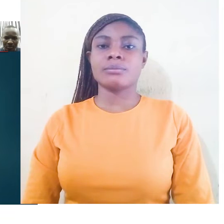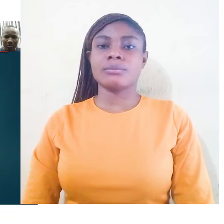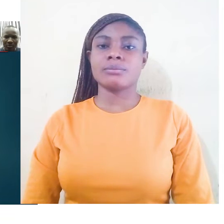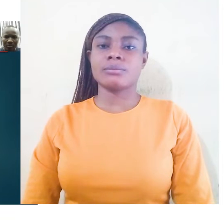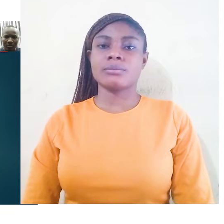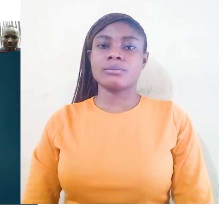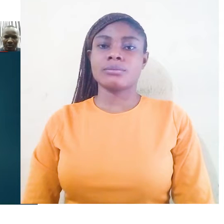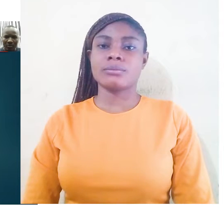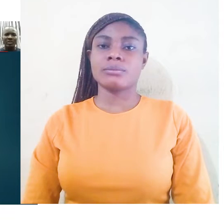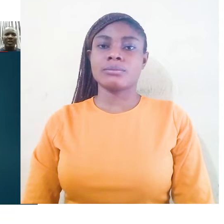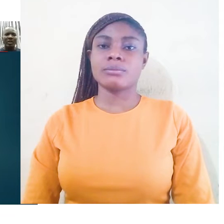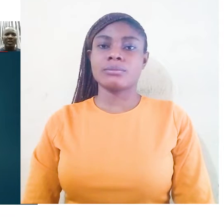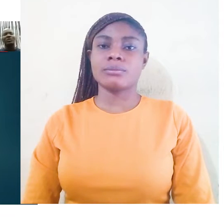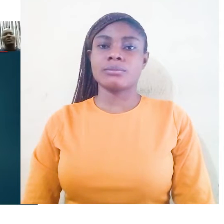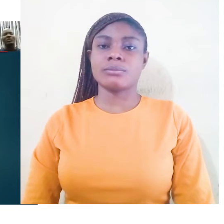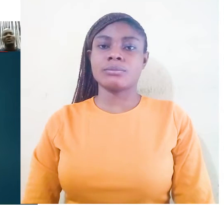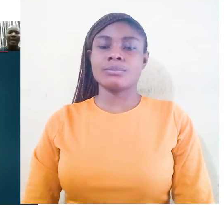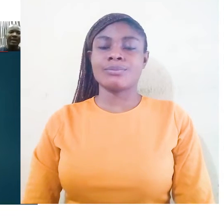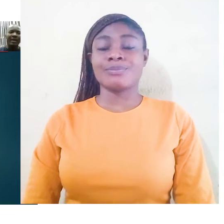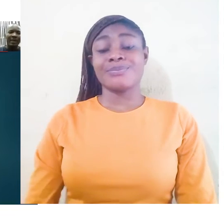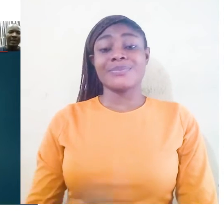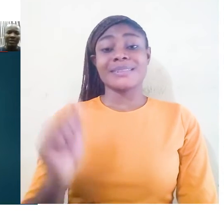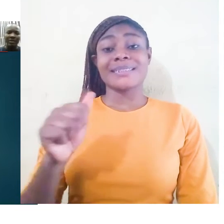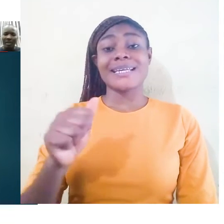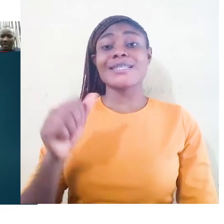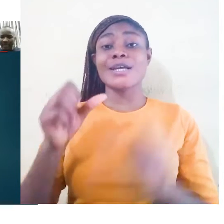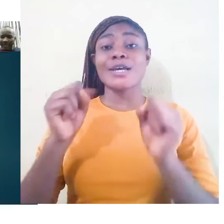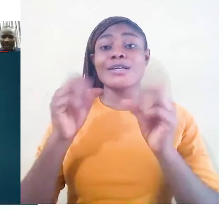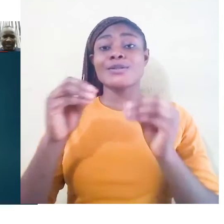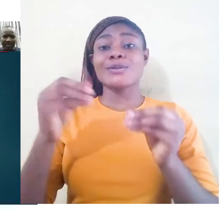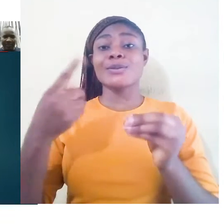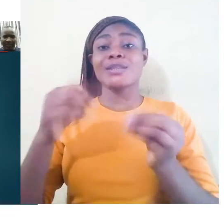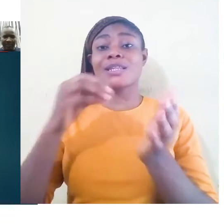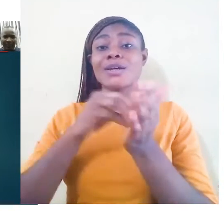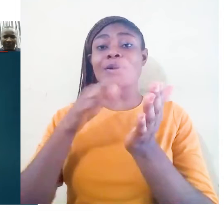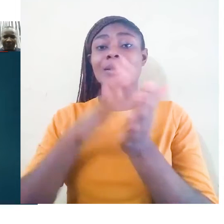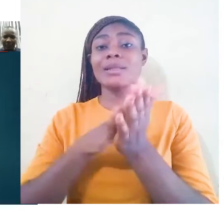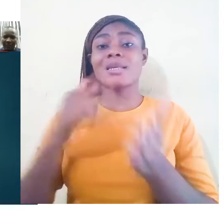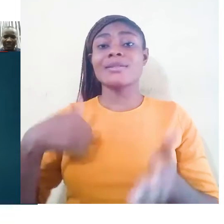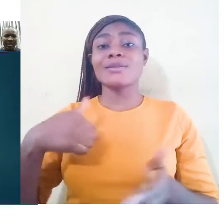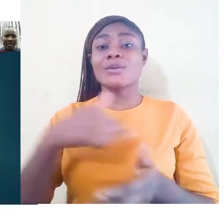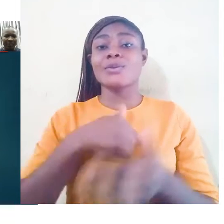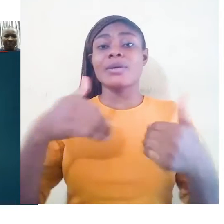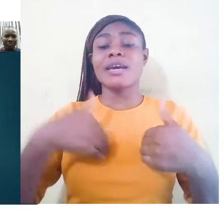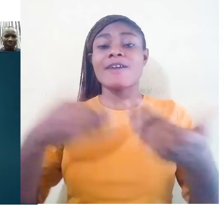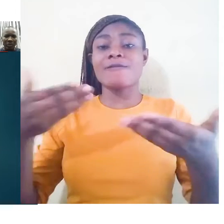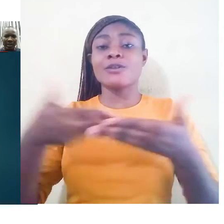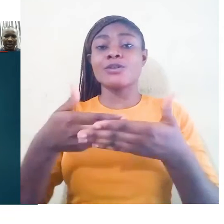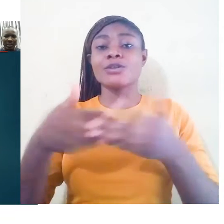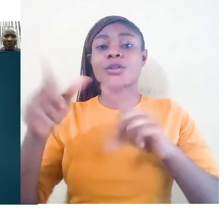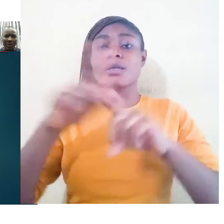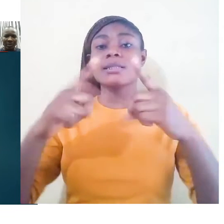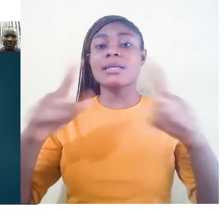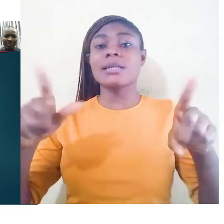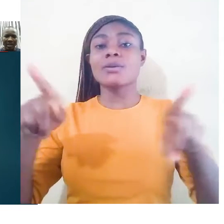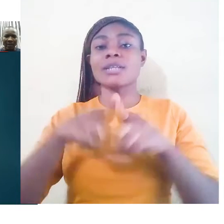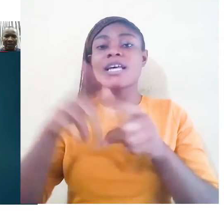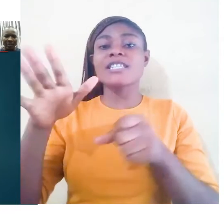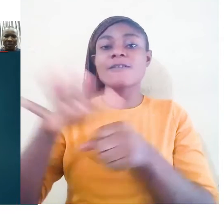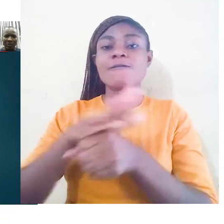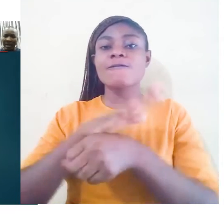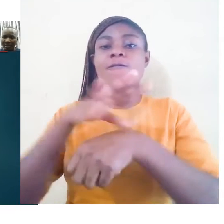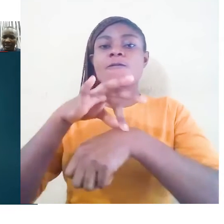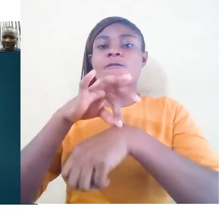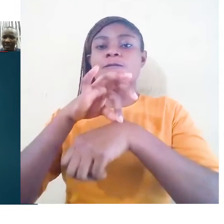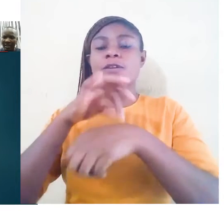Okay, here it is. So the content, we have introduction, the background, sign language as a full-fledged language, deaf children in Nigeria, sign